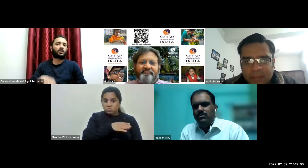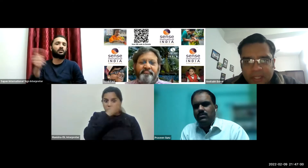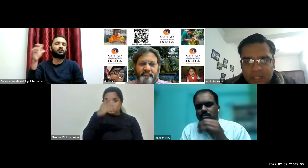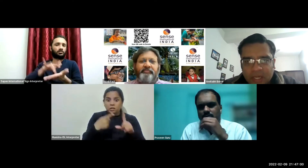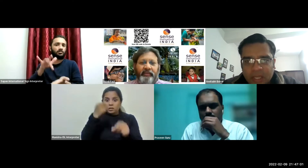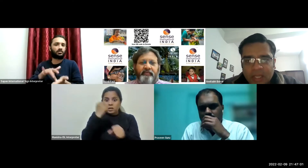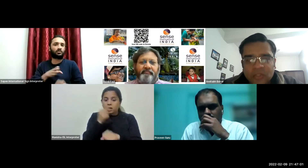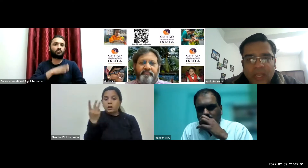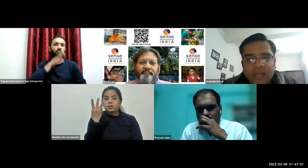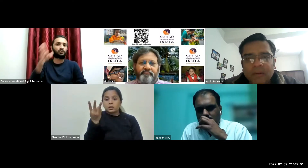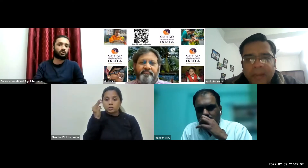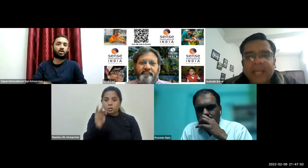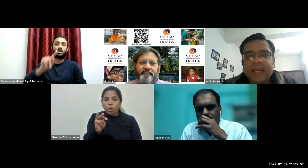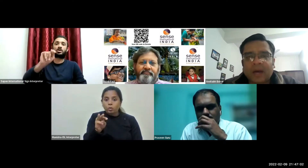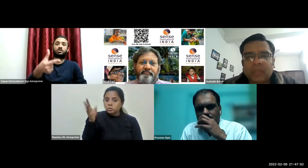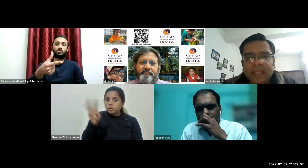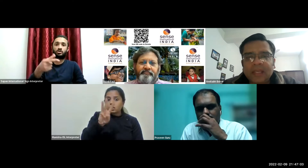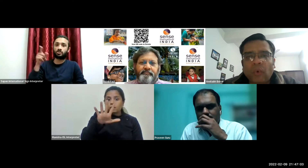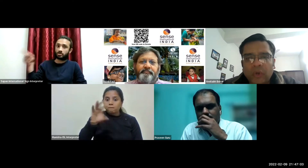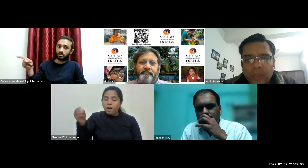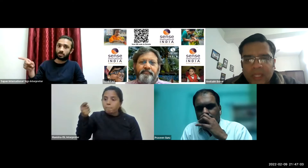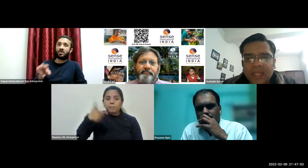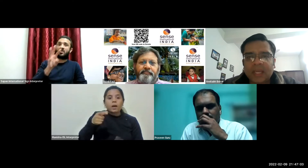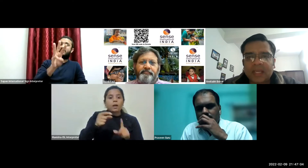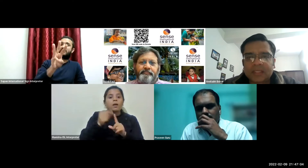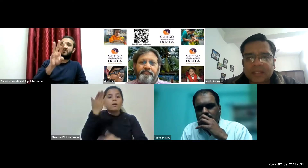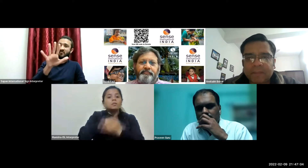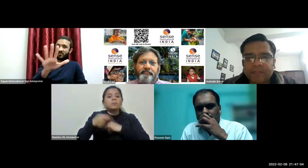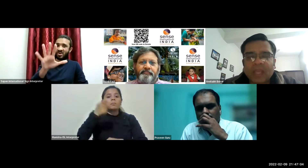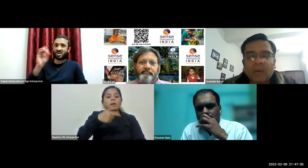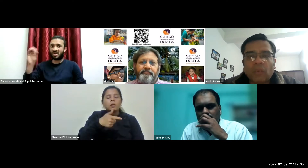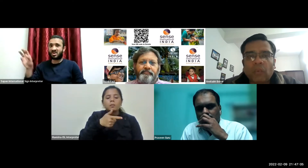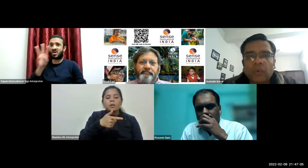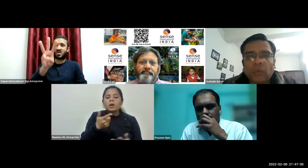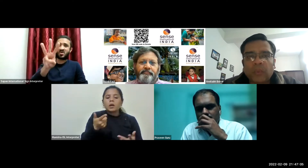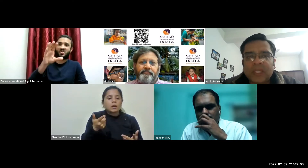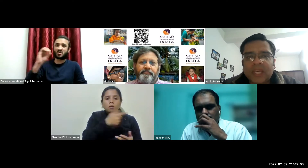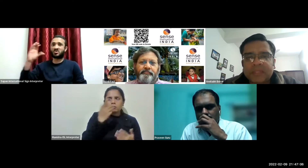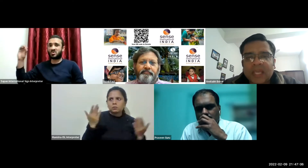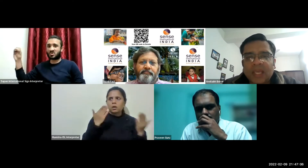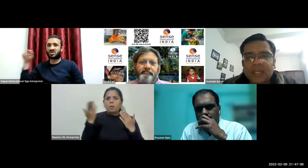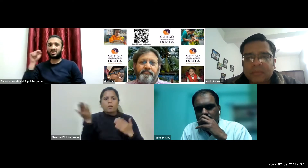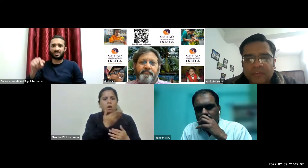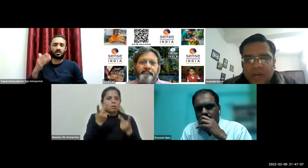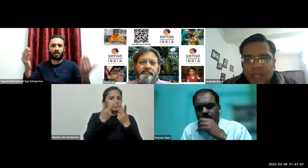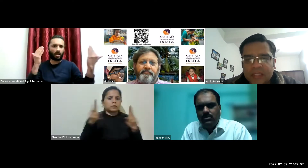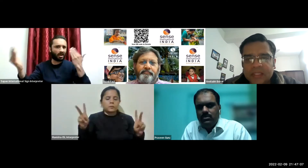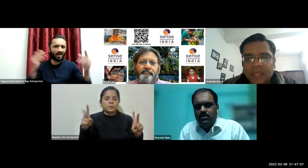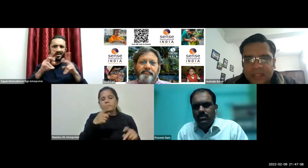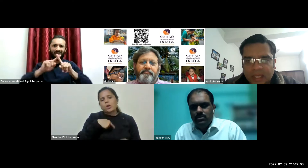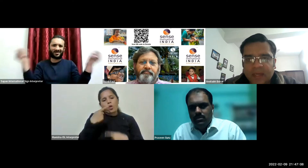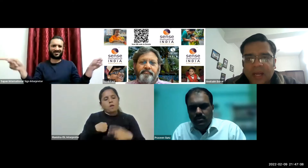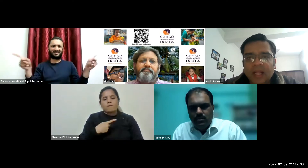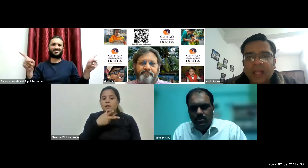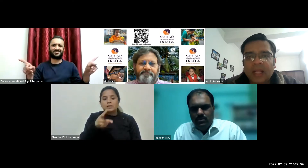Telangana or Andhra Pradesh. So it will bring it down. I think what we need is, what we keep saying in terms of